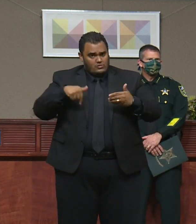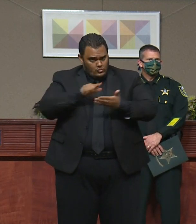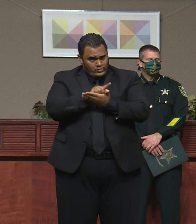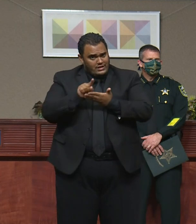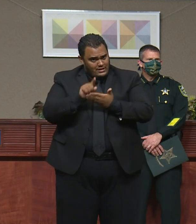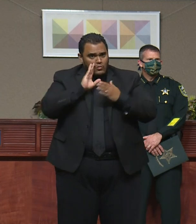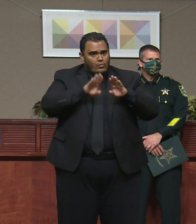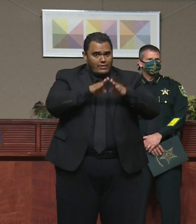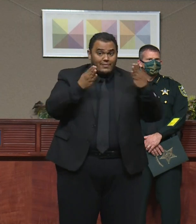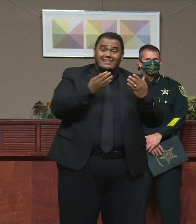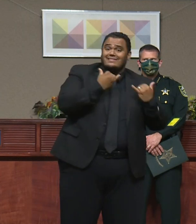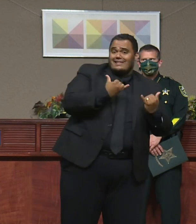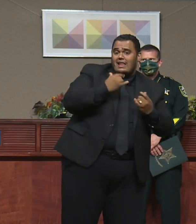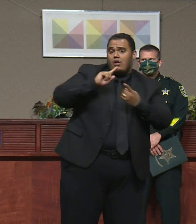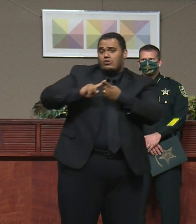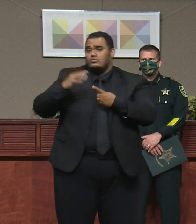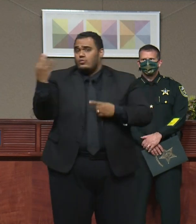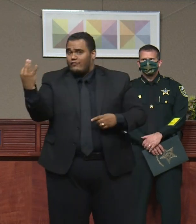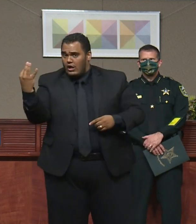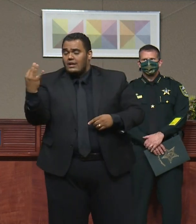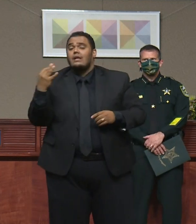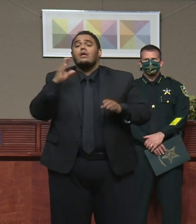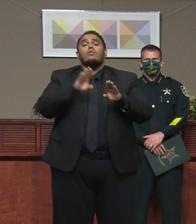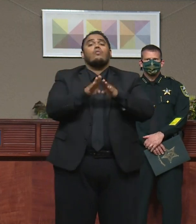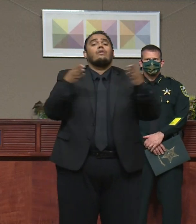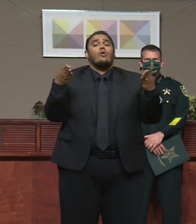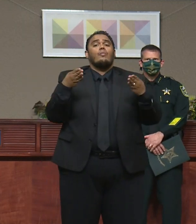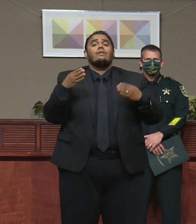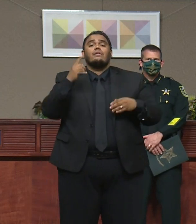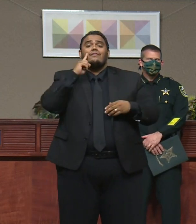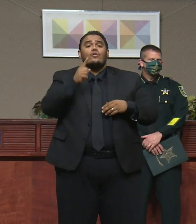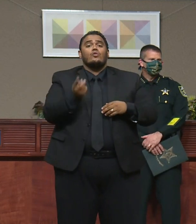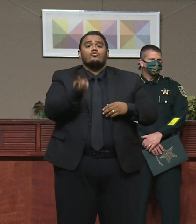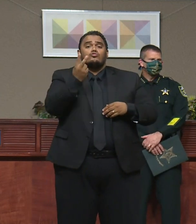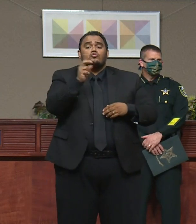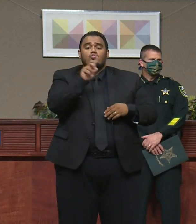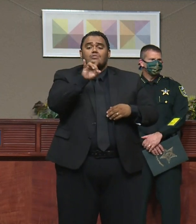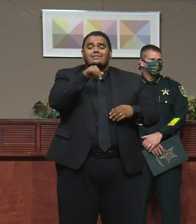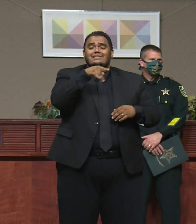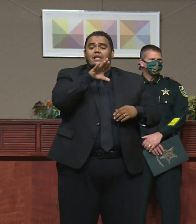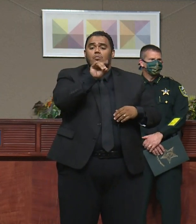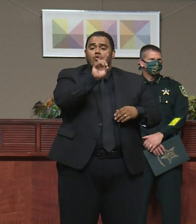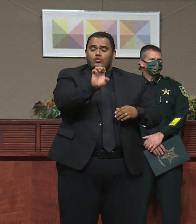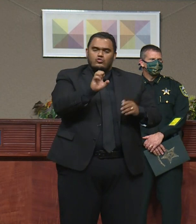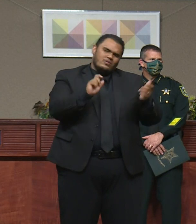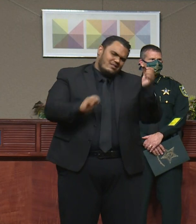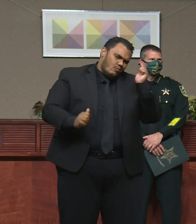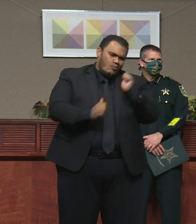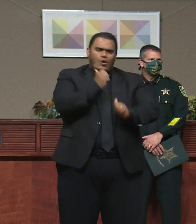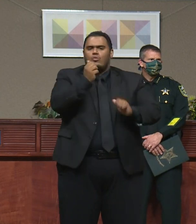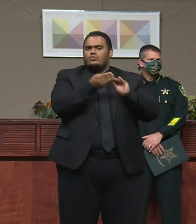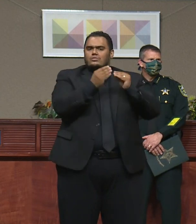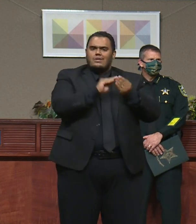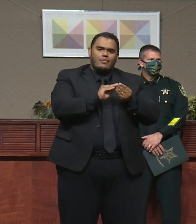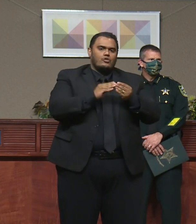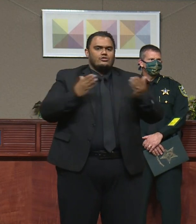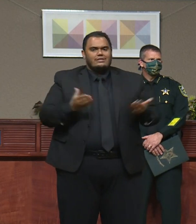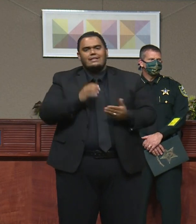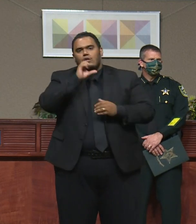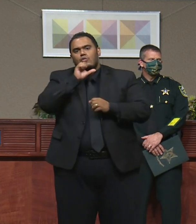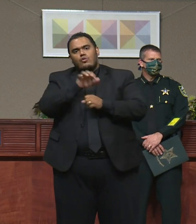today through Friday. They are in 2 of the zip codes for the highest numbers of the coronavirus cases that we have in Orange County, of